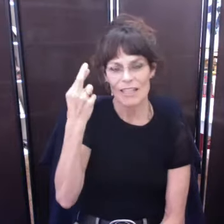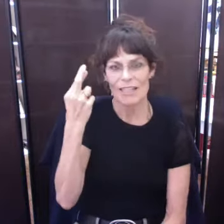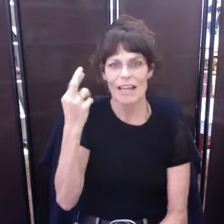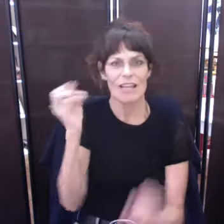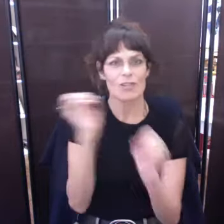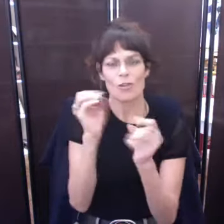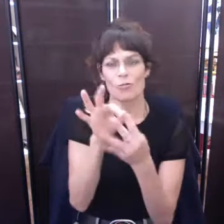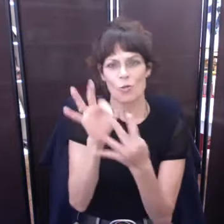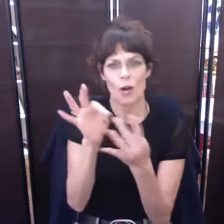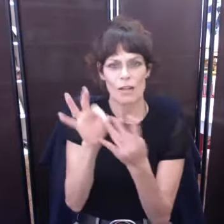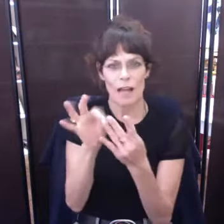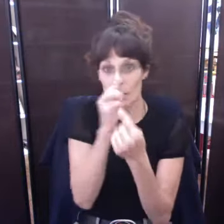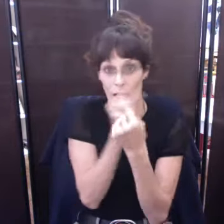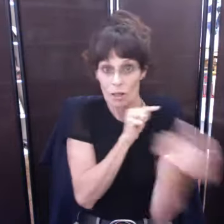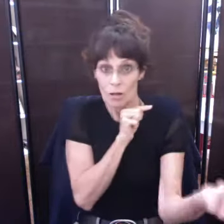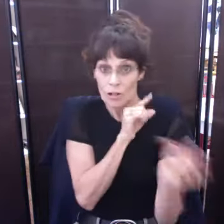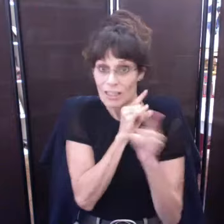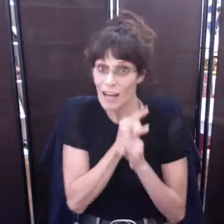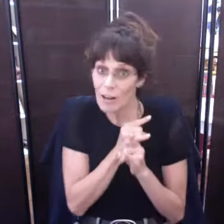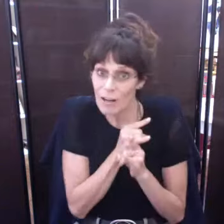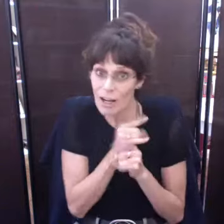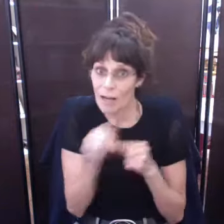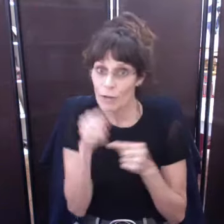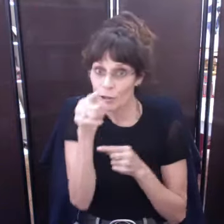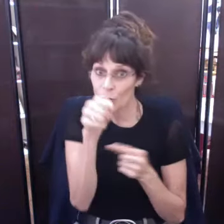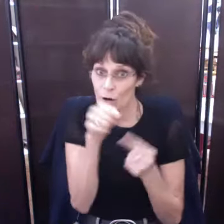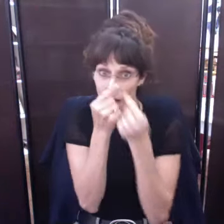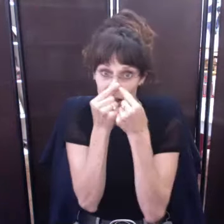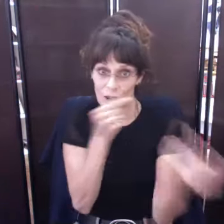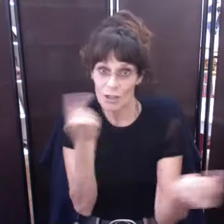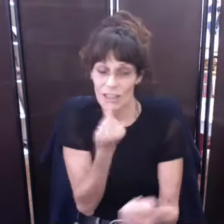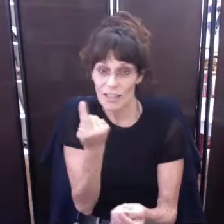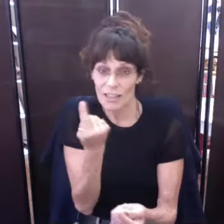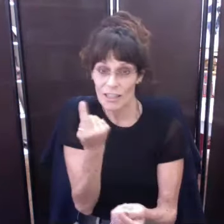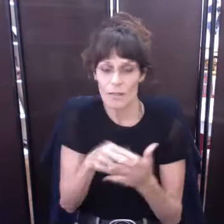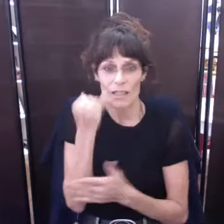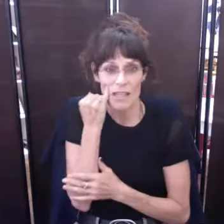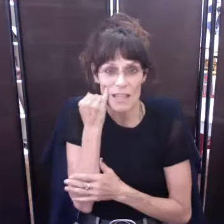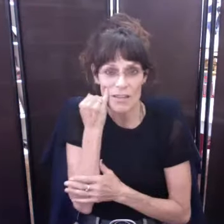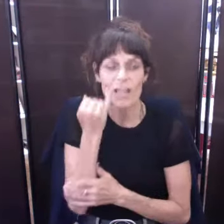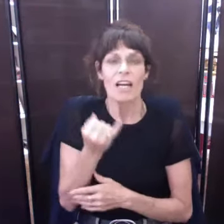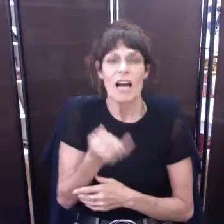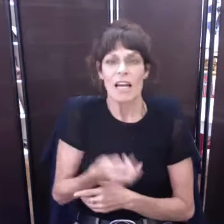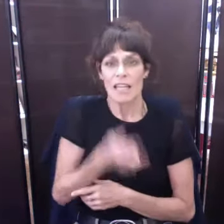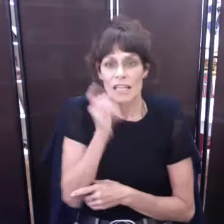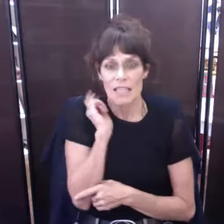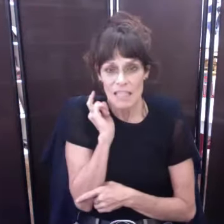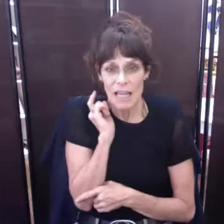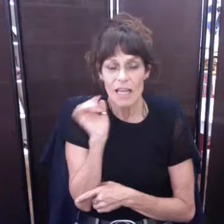was allergic to alcohol, and when you're allergic to something, it means that if I take the same amount as somebody else, that a physical